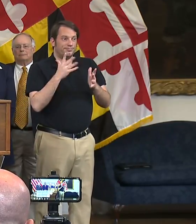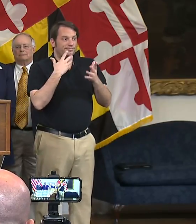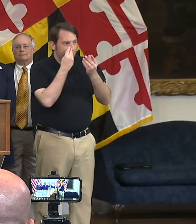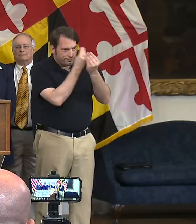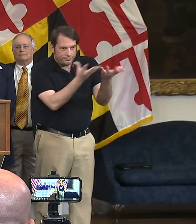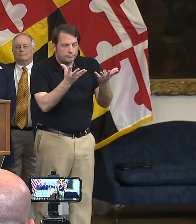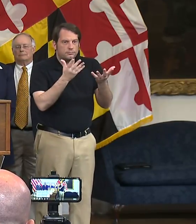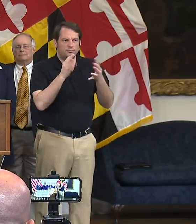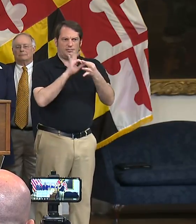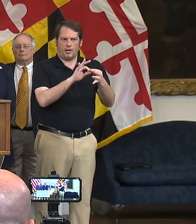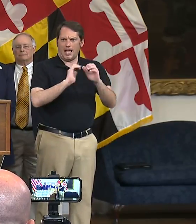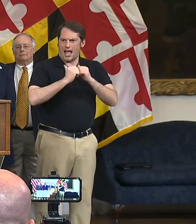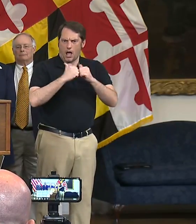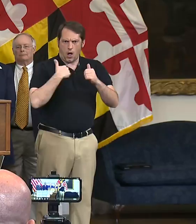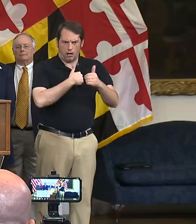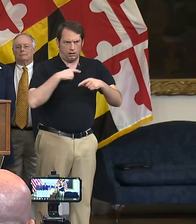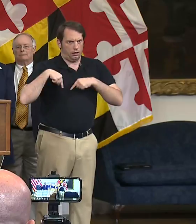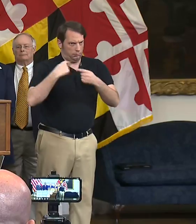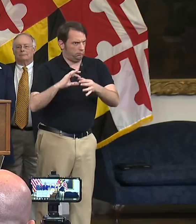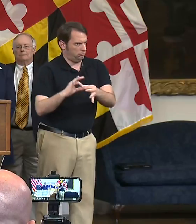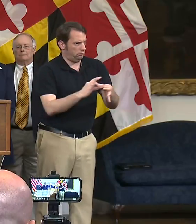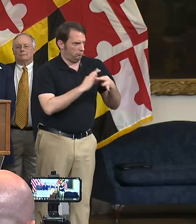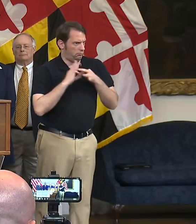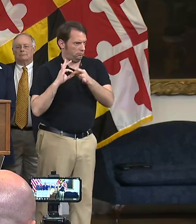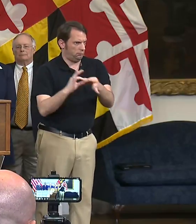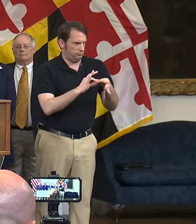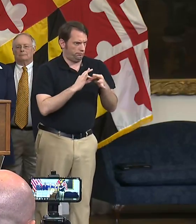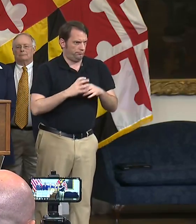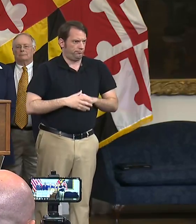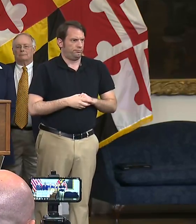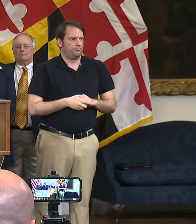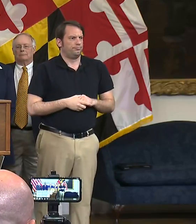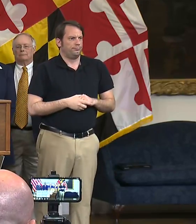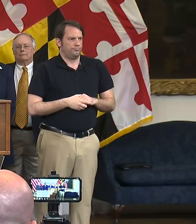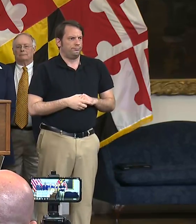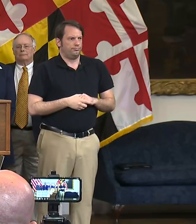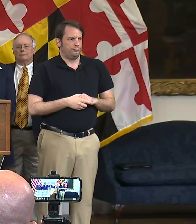to respond to this rapidly evolving situation,